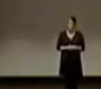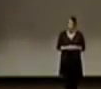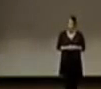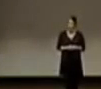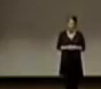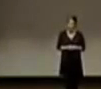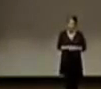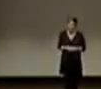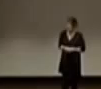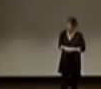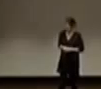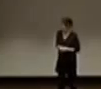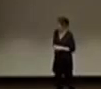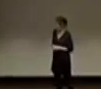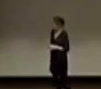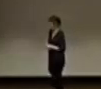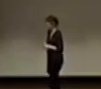Is this working?